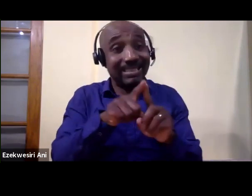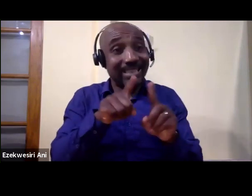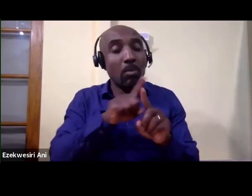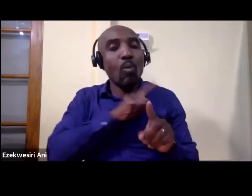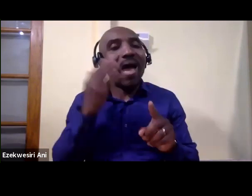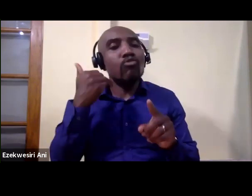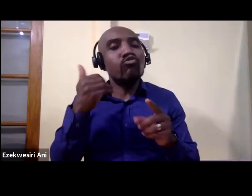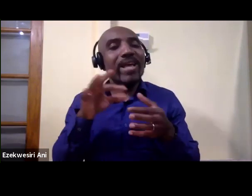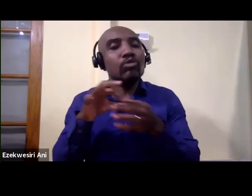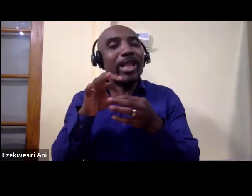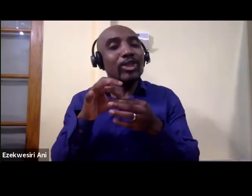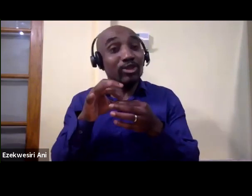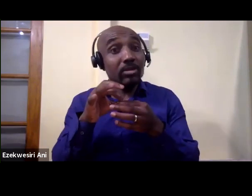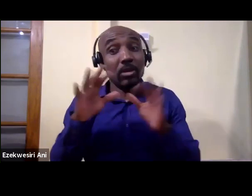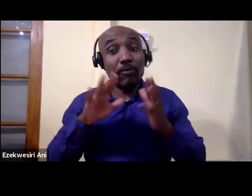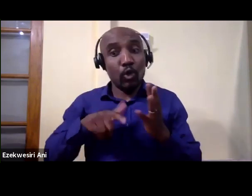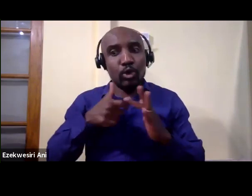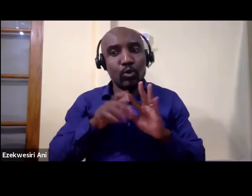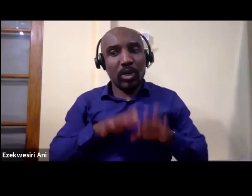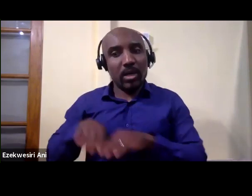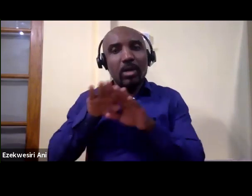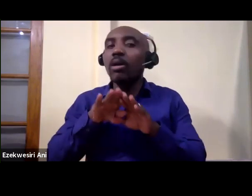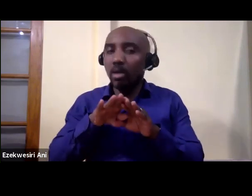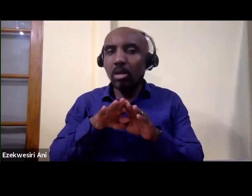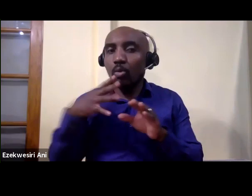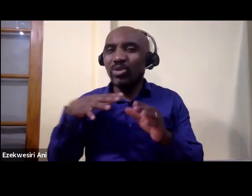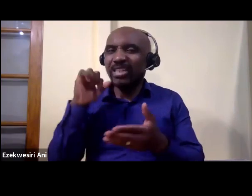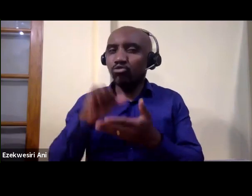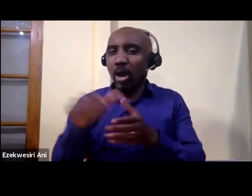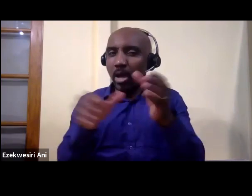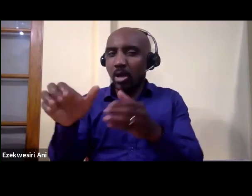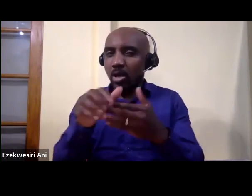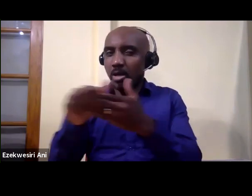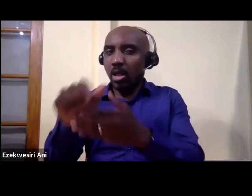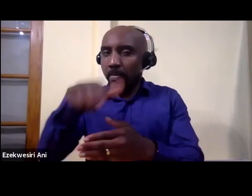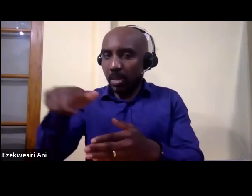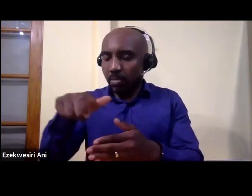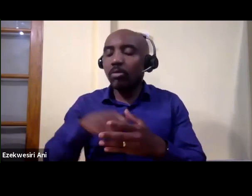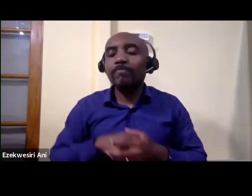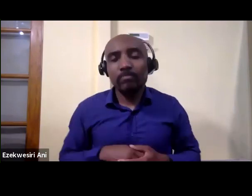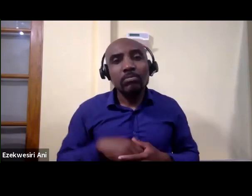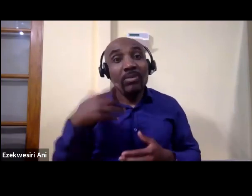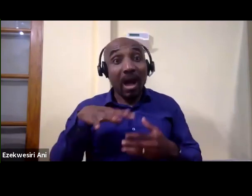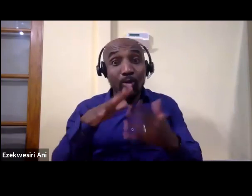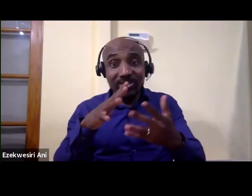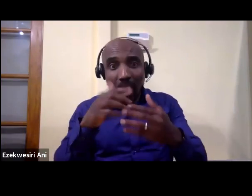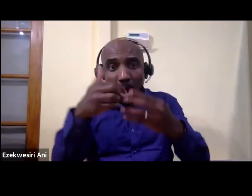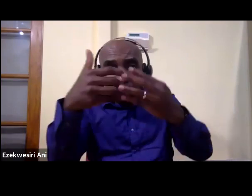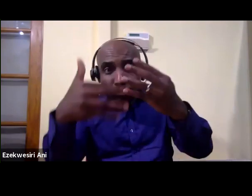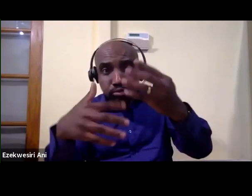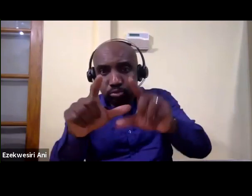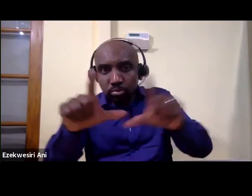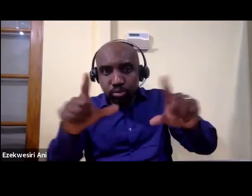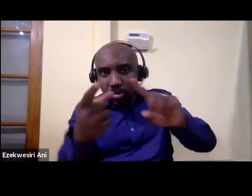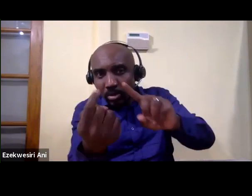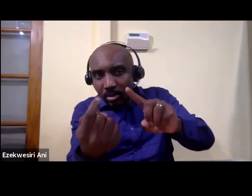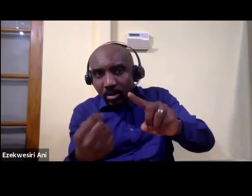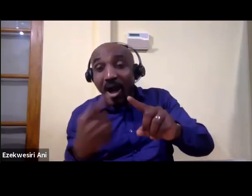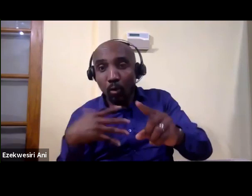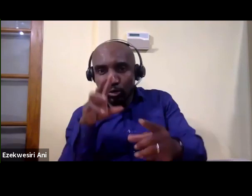relations in Britain. So I want to read out a few more brilliant comments from our